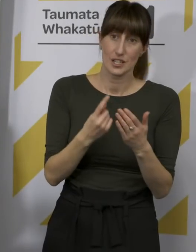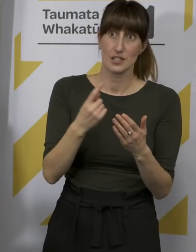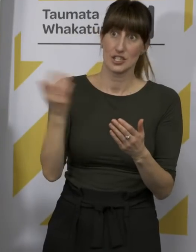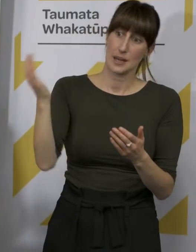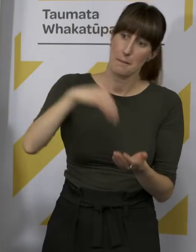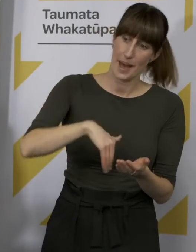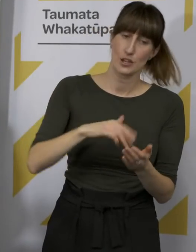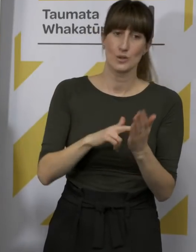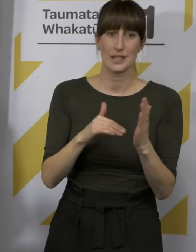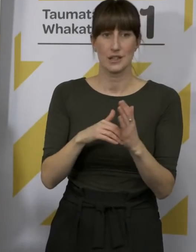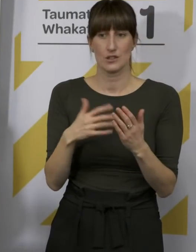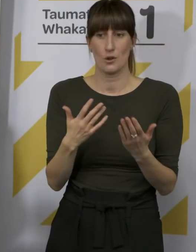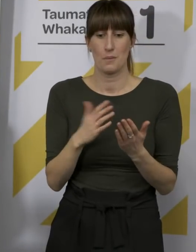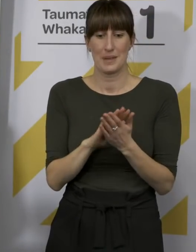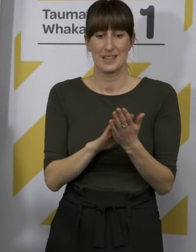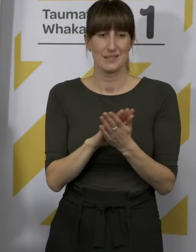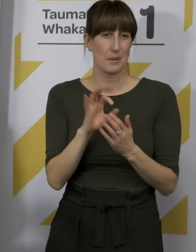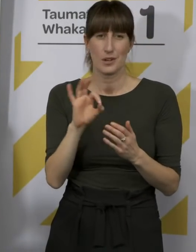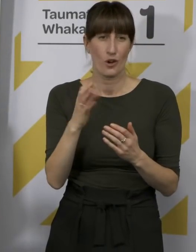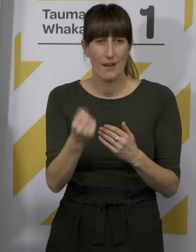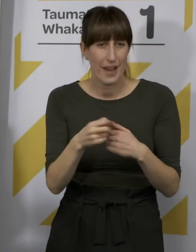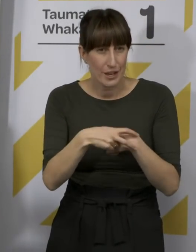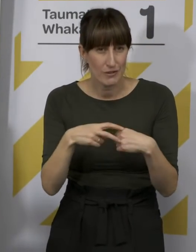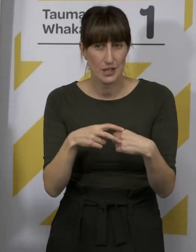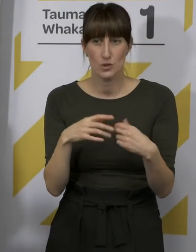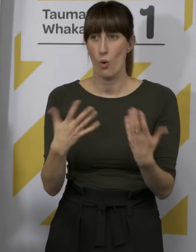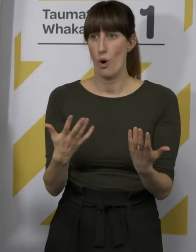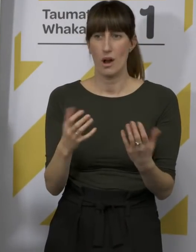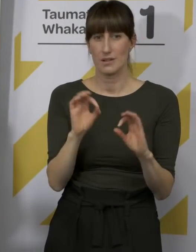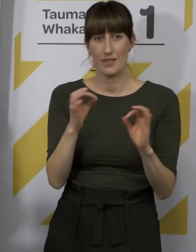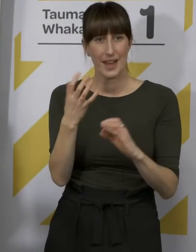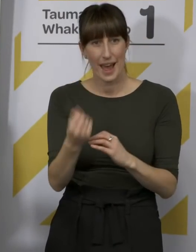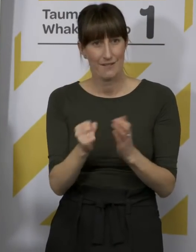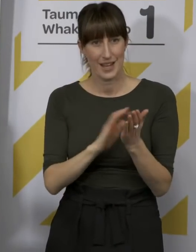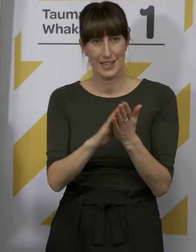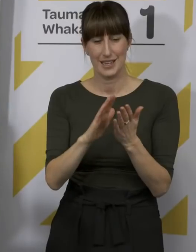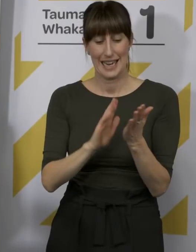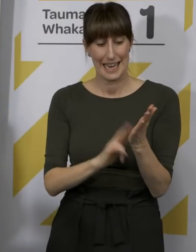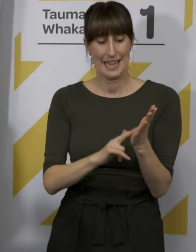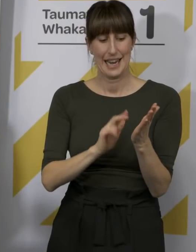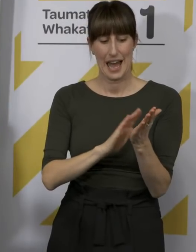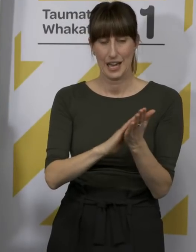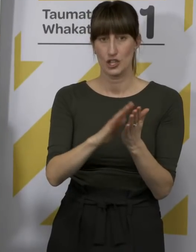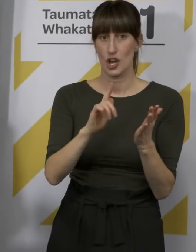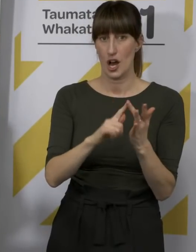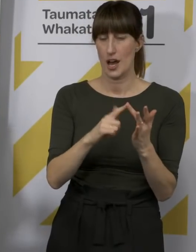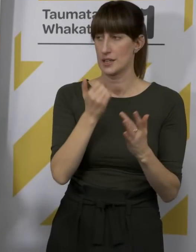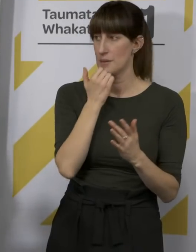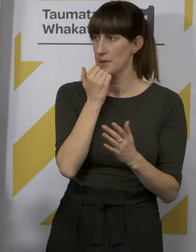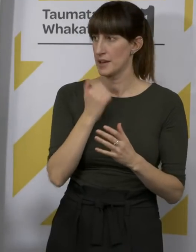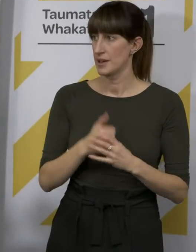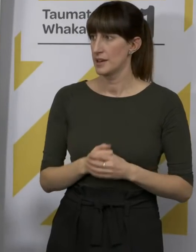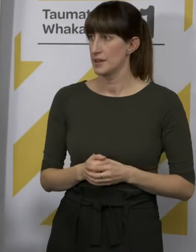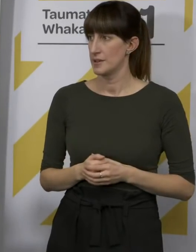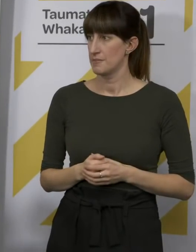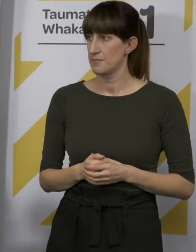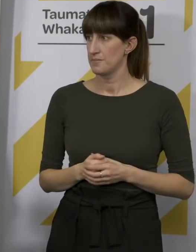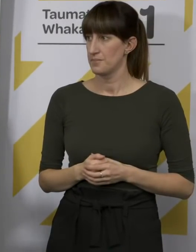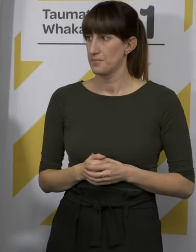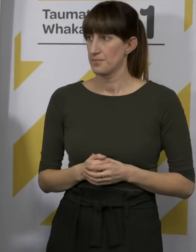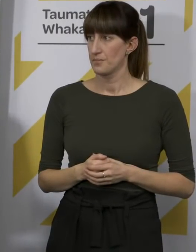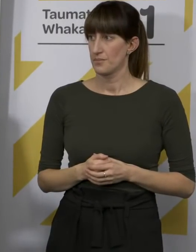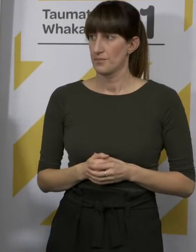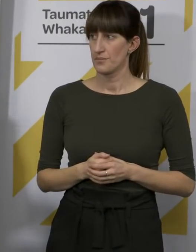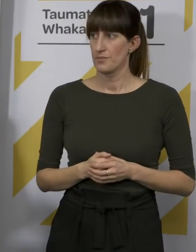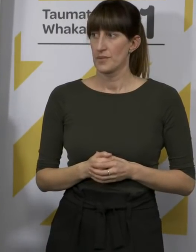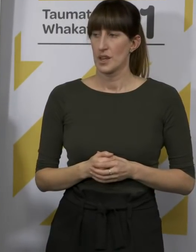up accidentally in quarantine instead of managed isolation, how did that happen, and can you assure us that it hasn't happened the other way, where someone who's supposed to go to quarantine because they were symptomatic ended